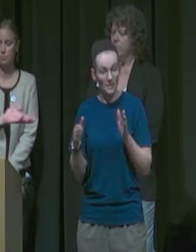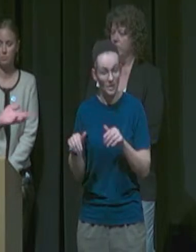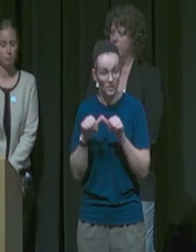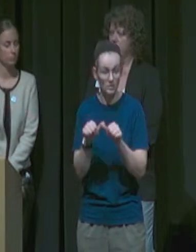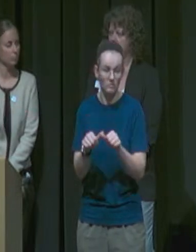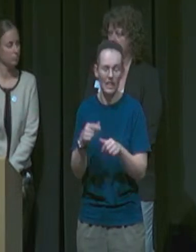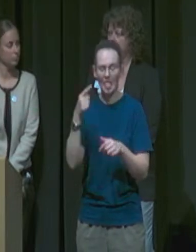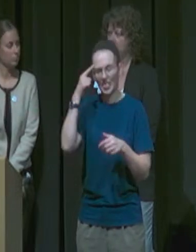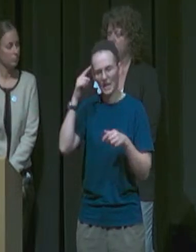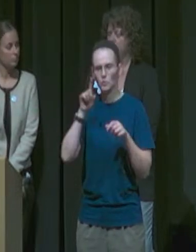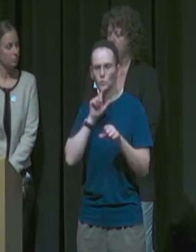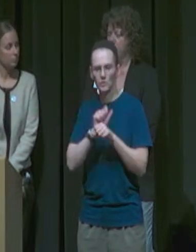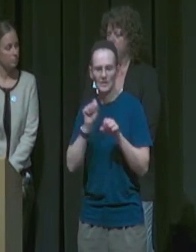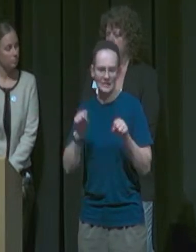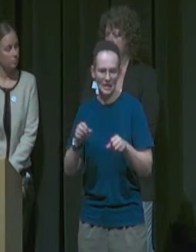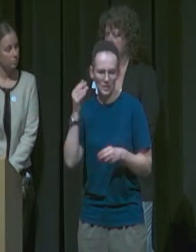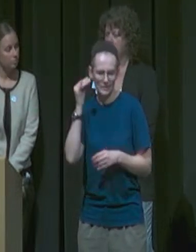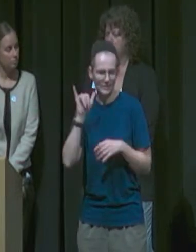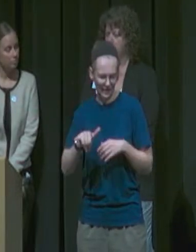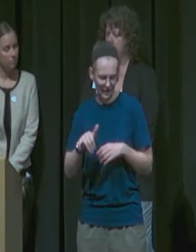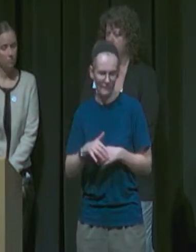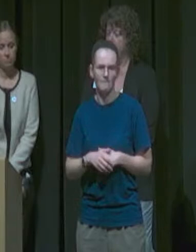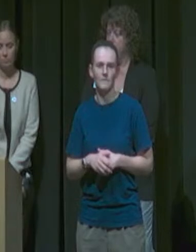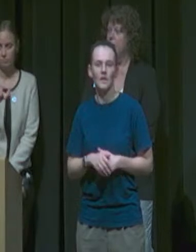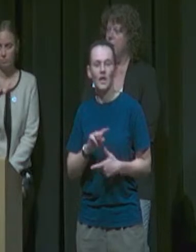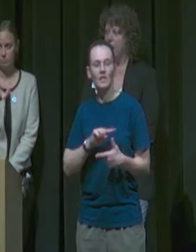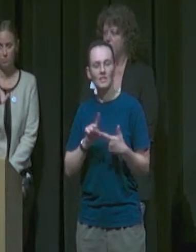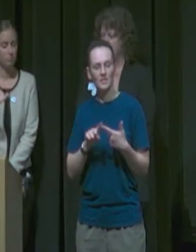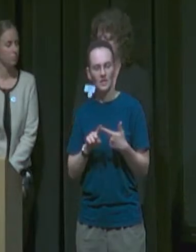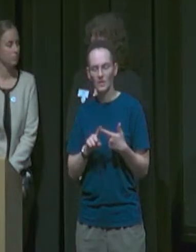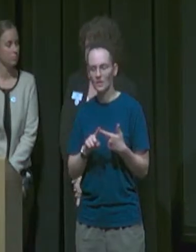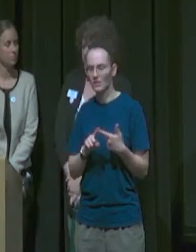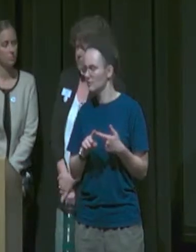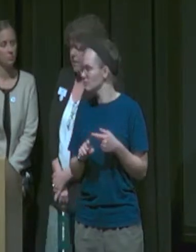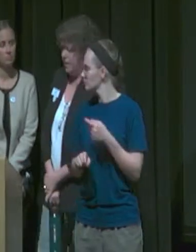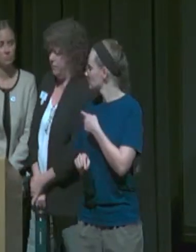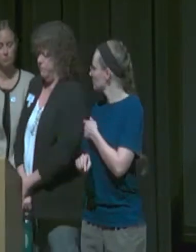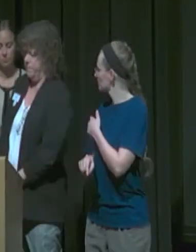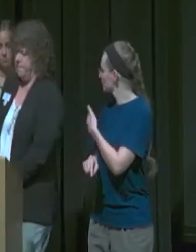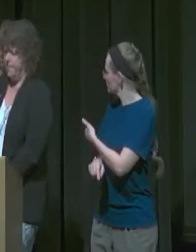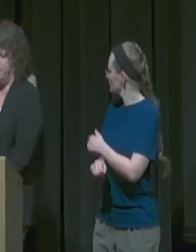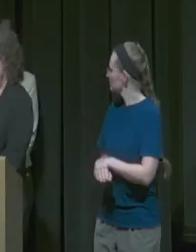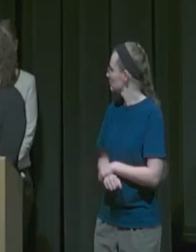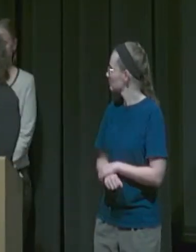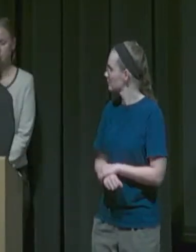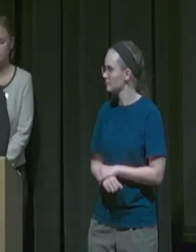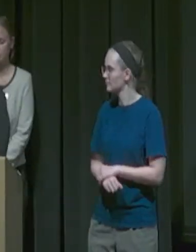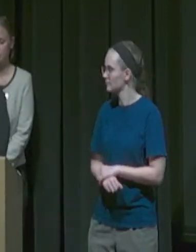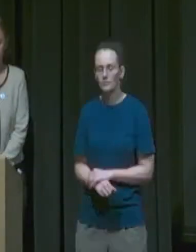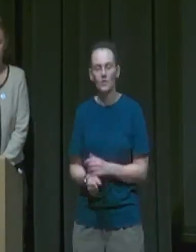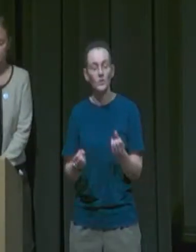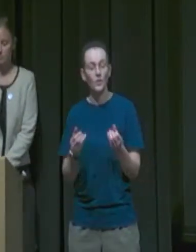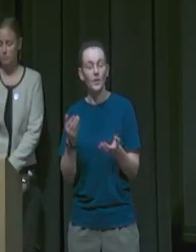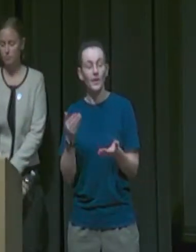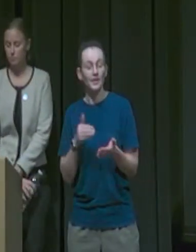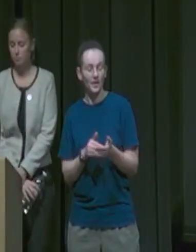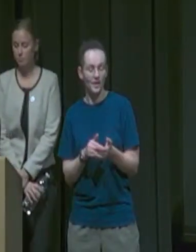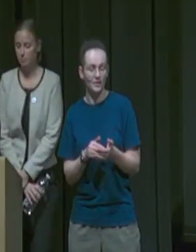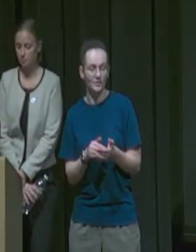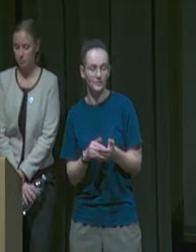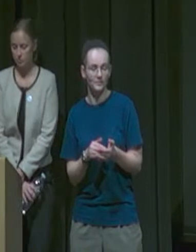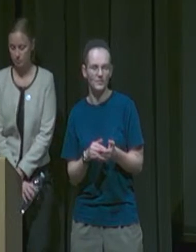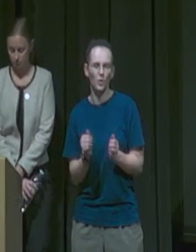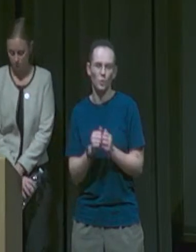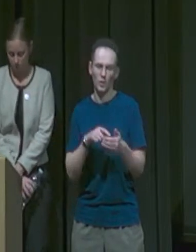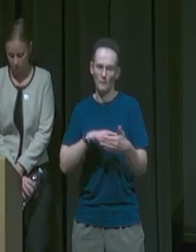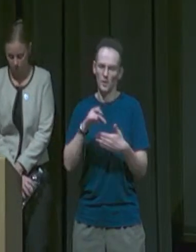I think we can definitely consider that. And then you can. So again,